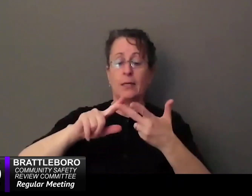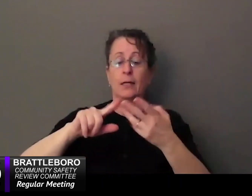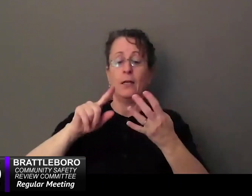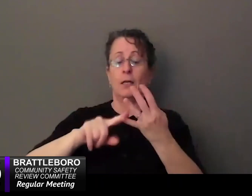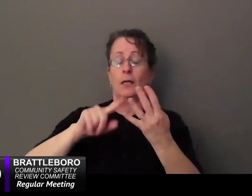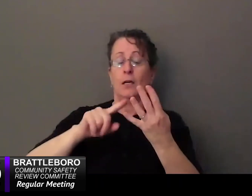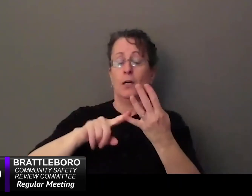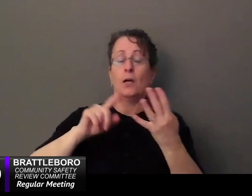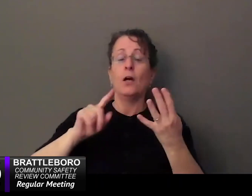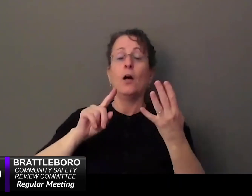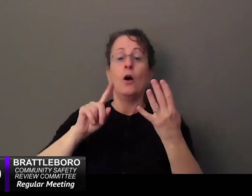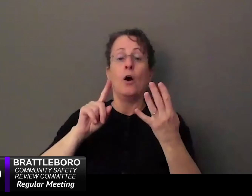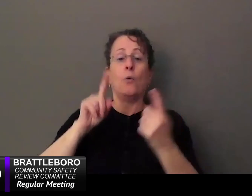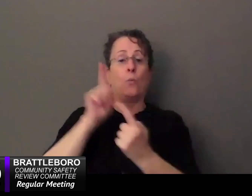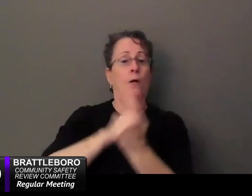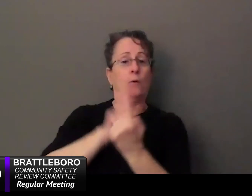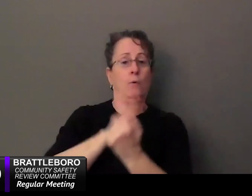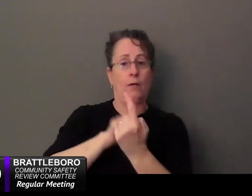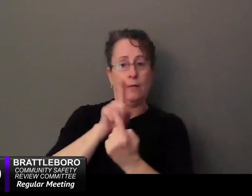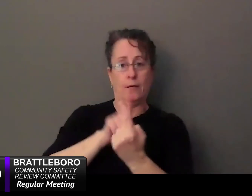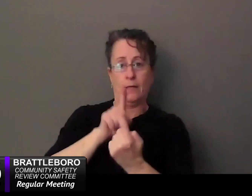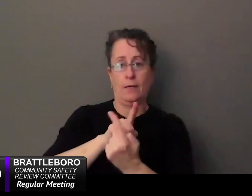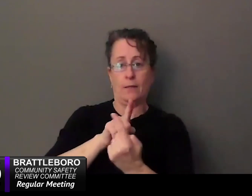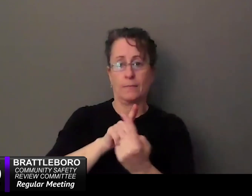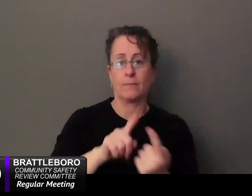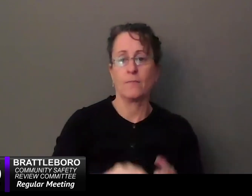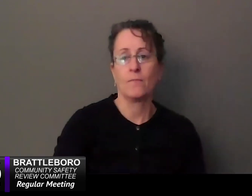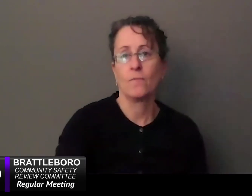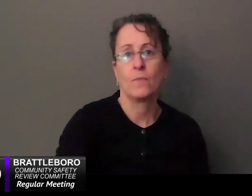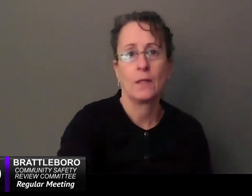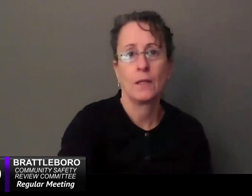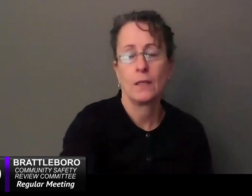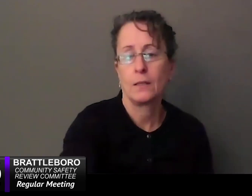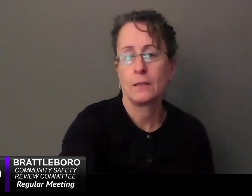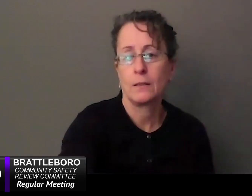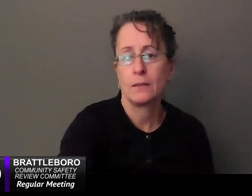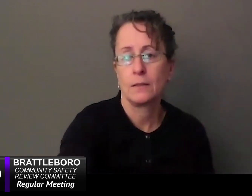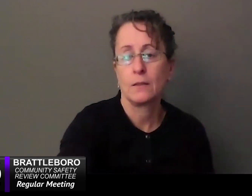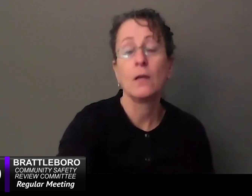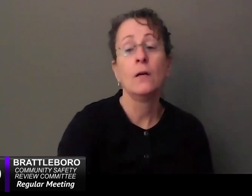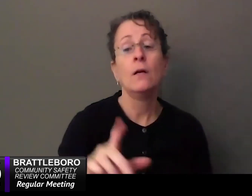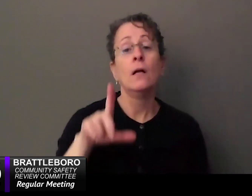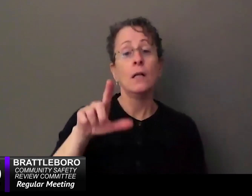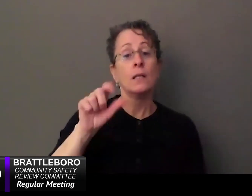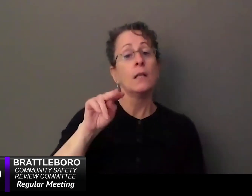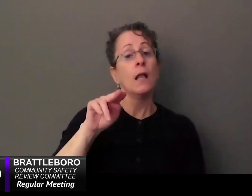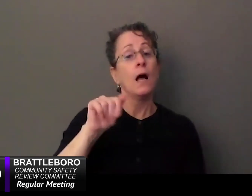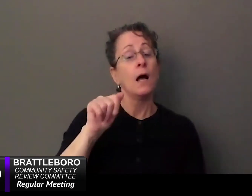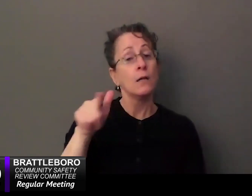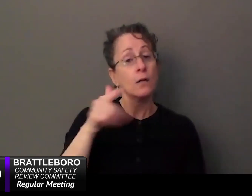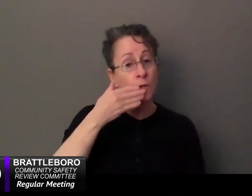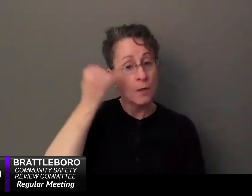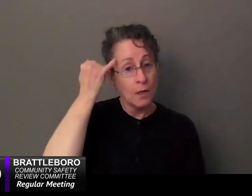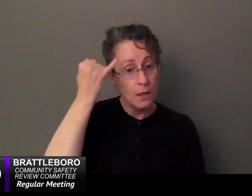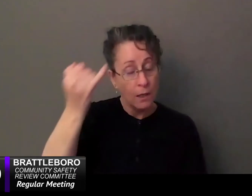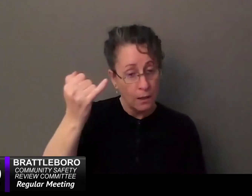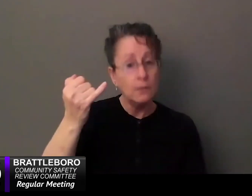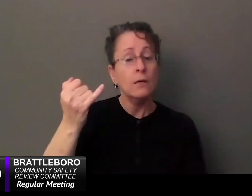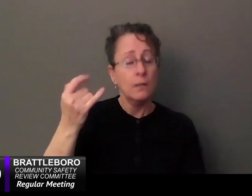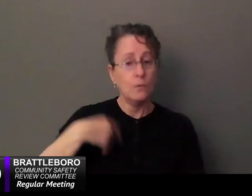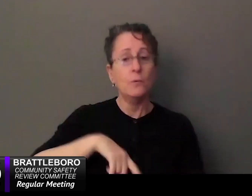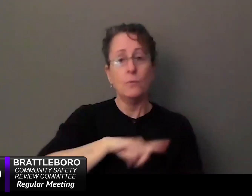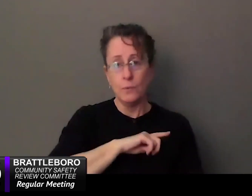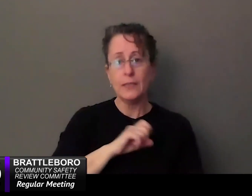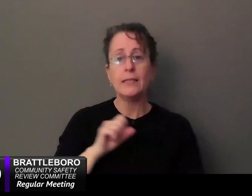And I appreciate your idea, Lana, and I thought of that as well. I think we can try it. I think